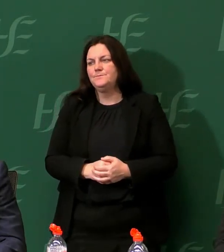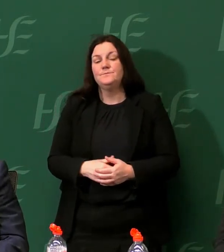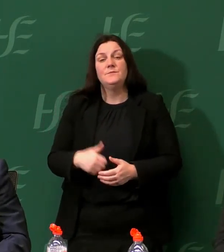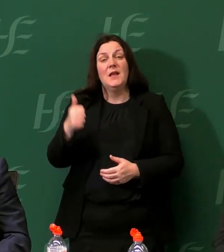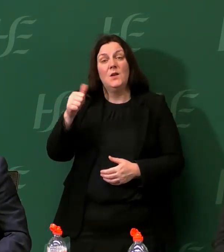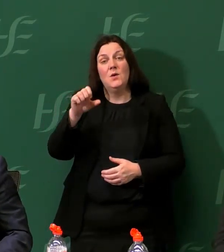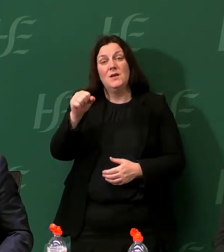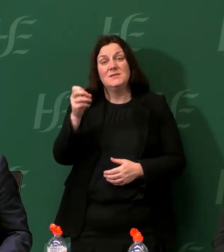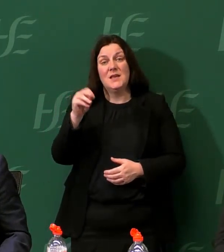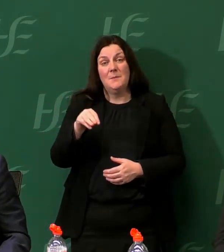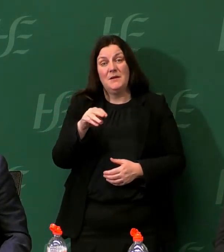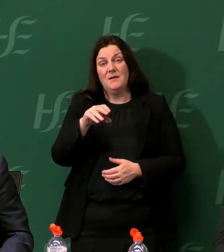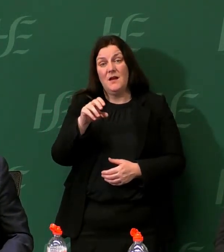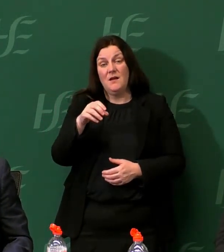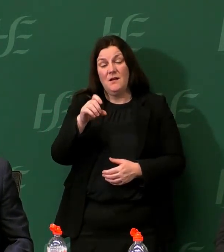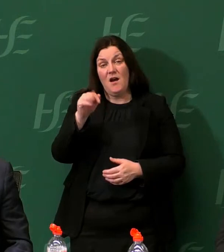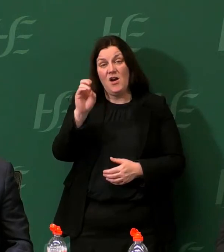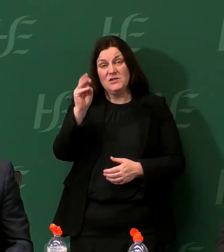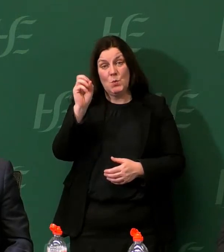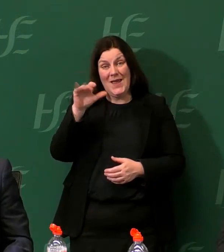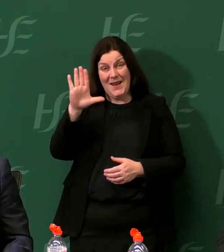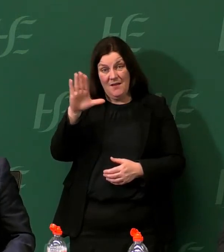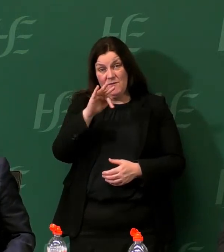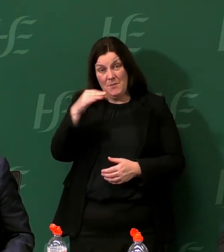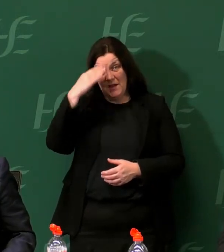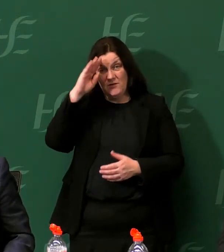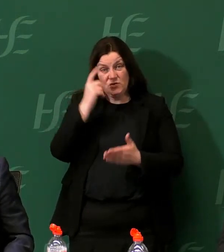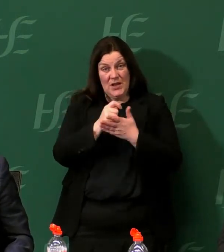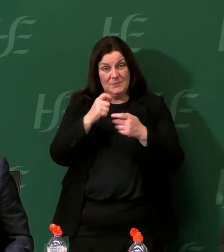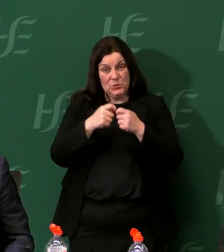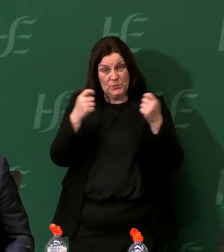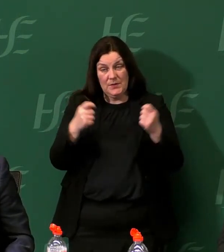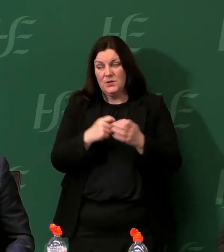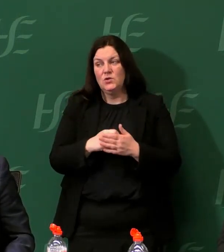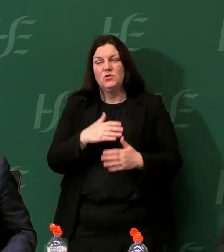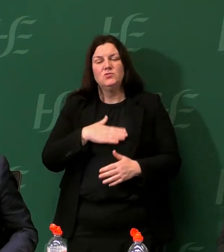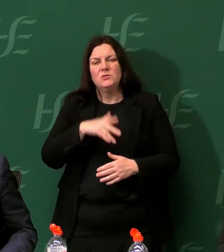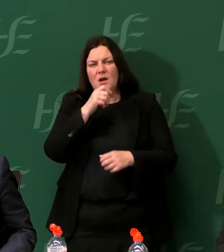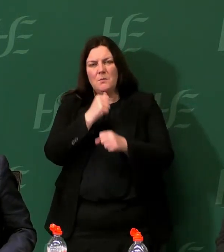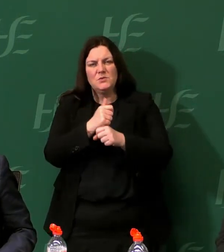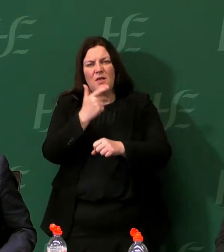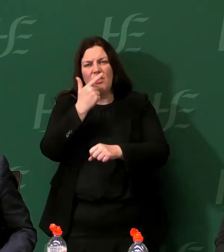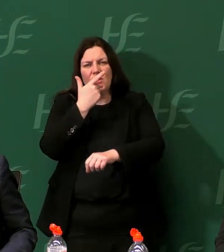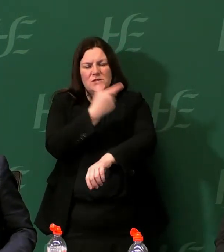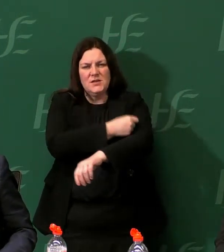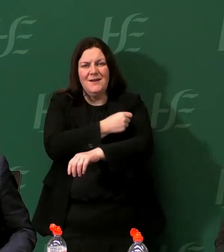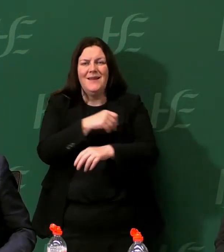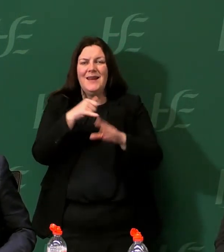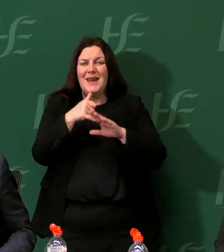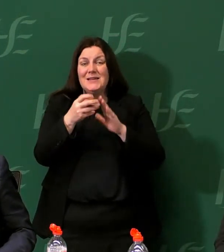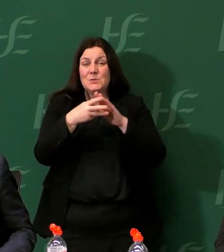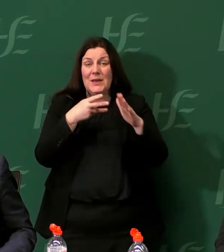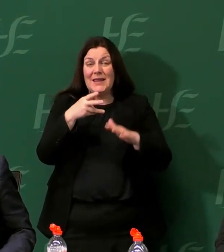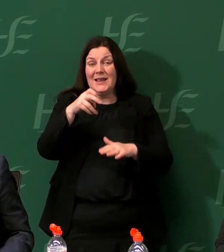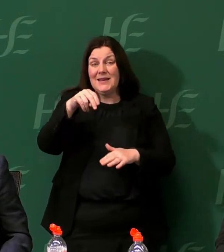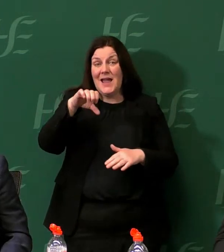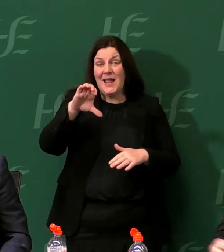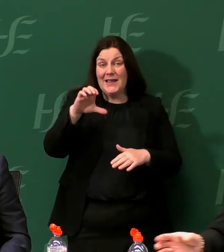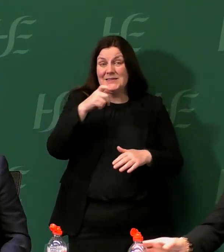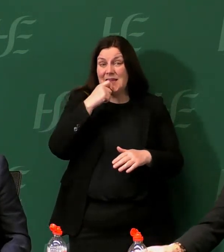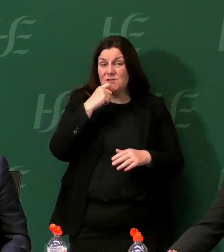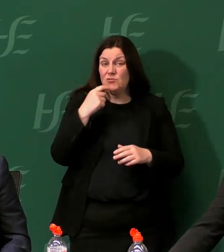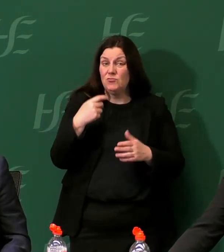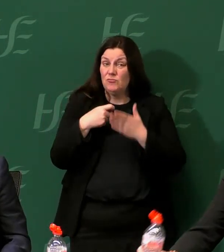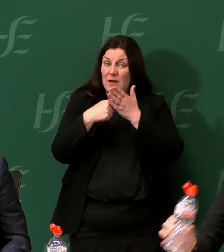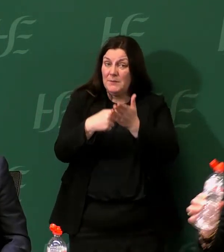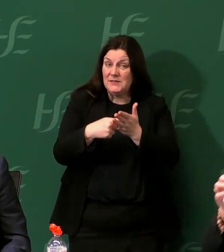Hi, Simon Carswell with the Irish Times. Just on the booster programme, last week NICE said they recommended booster doses for